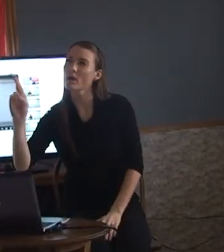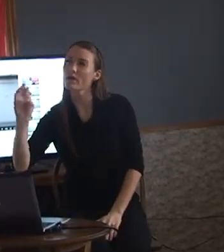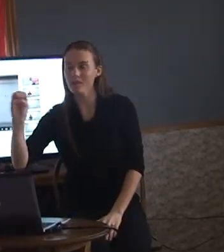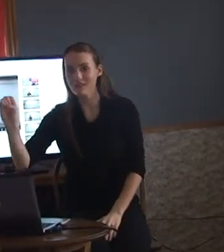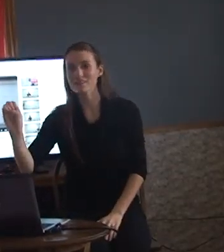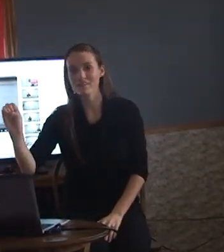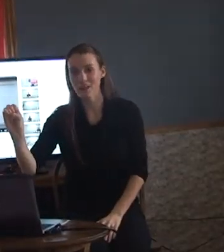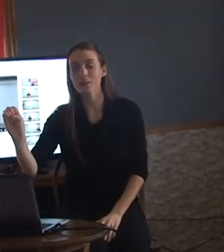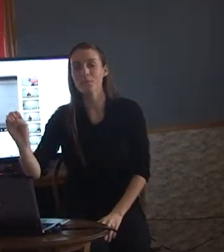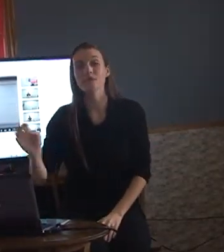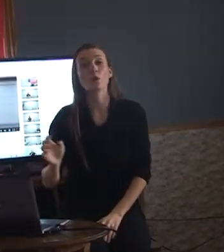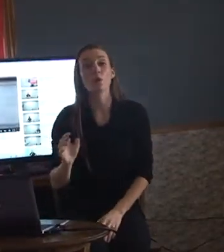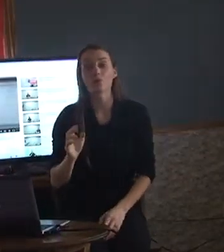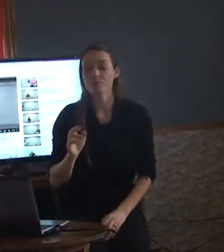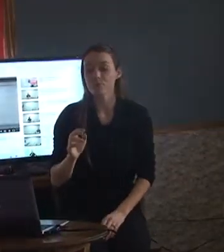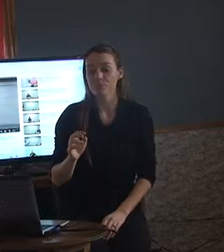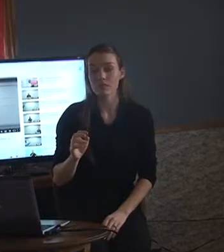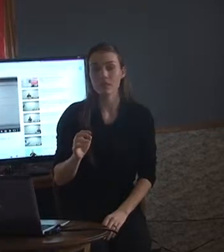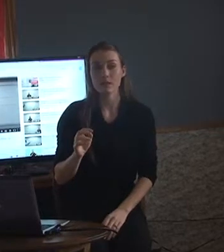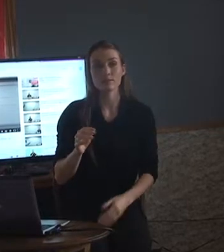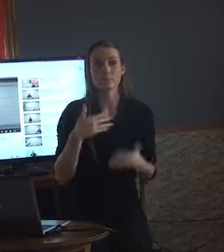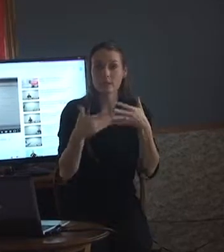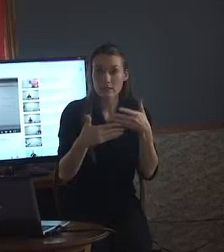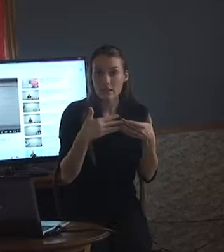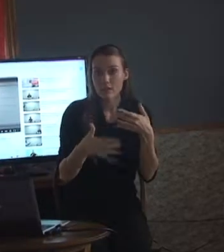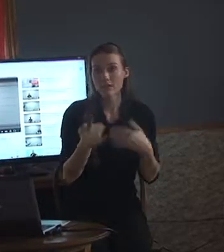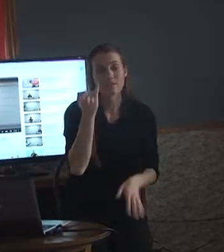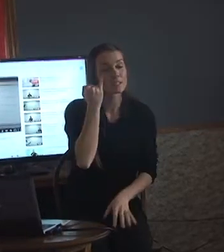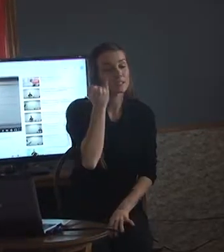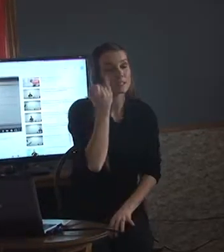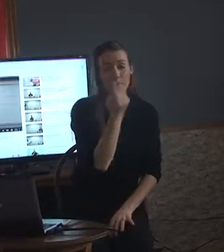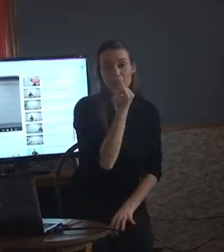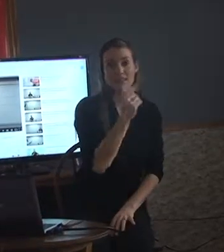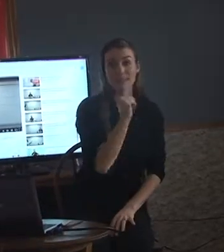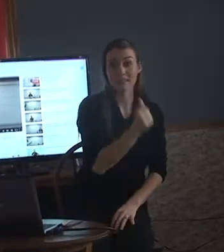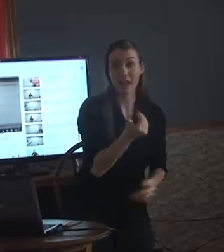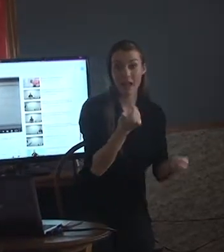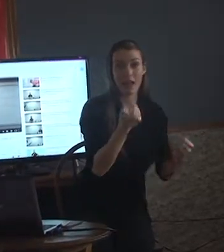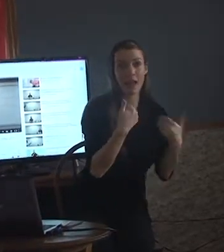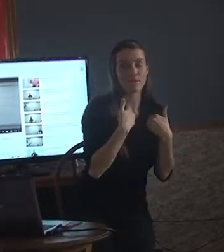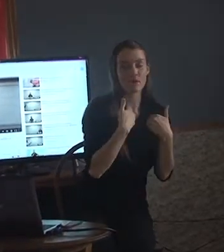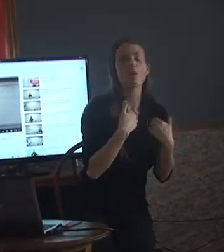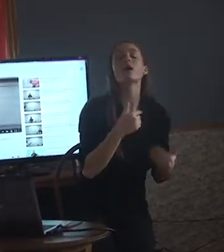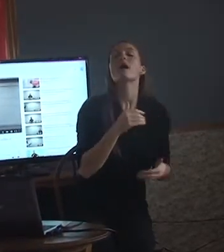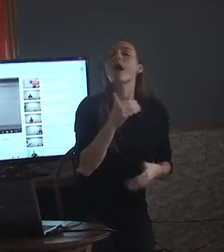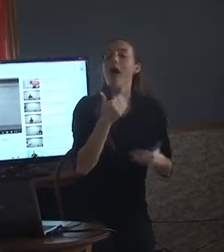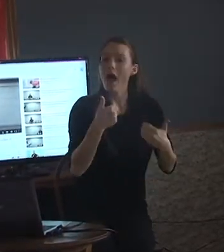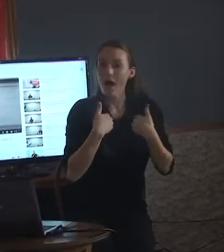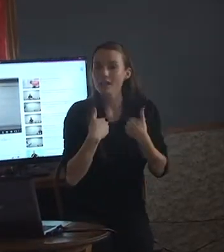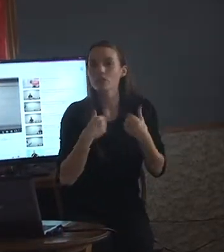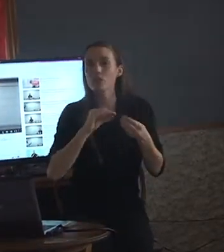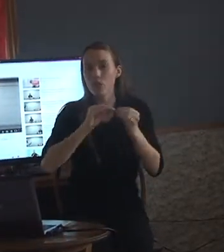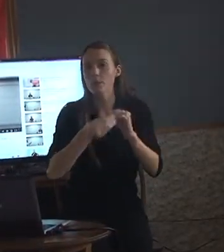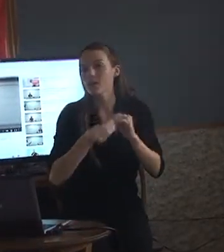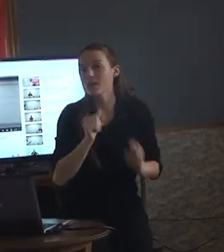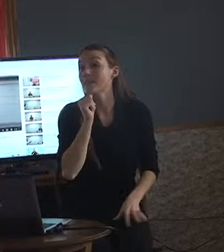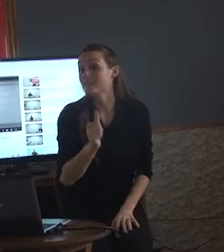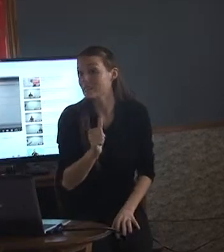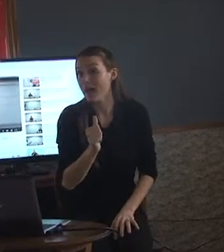number, or might have a number, might have a number, it's not necessarily quantitative. A